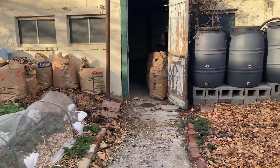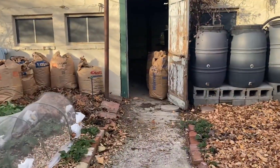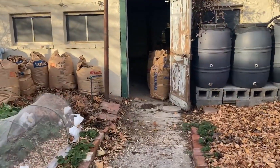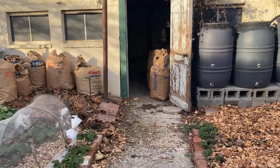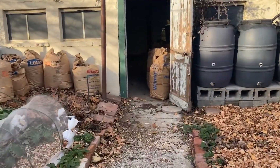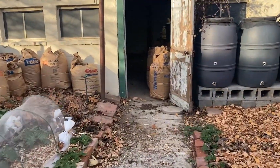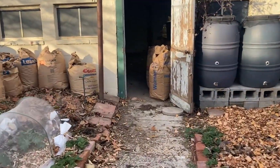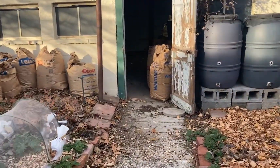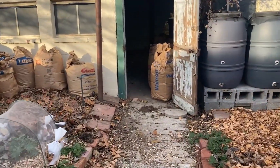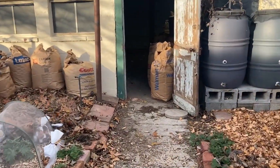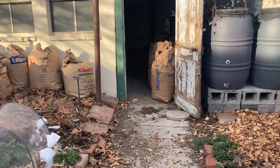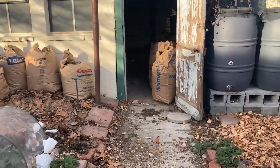today.